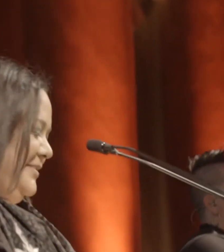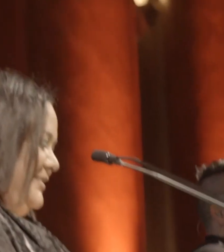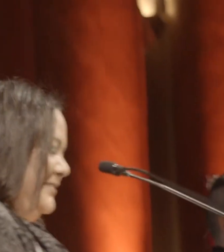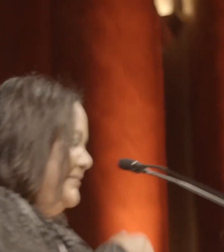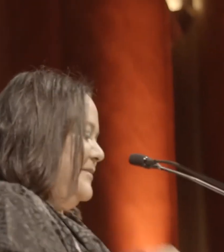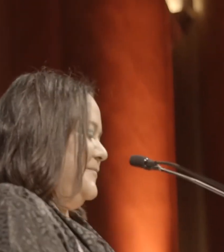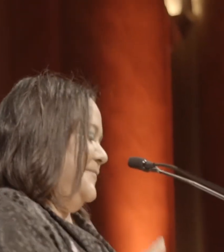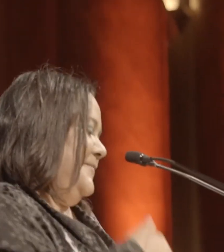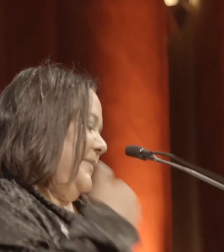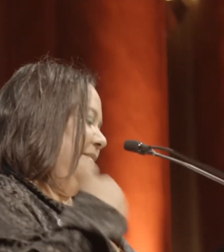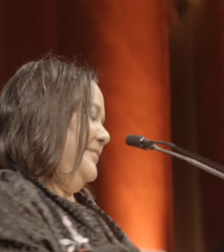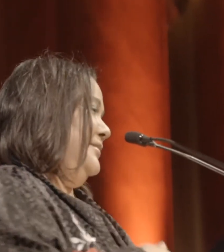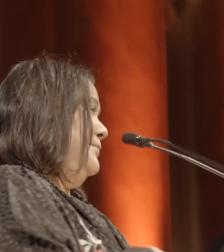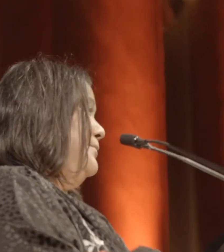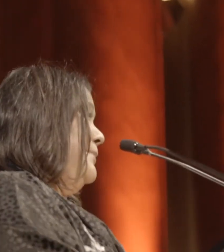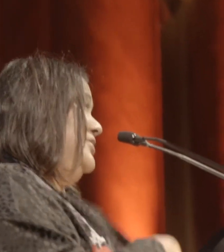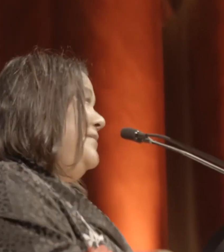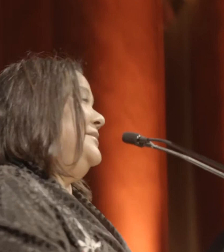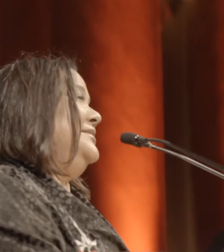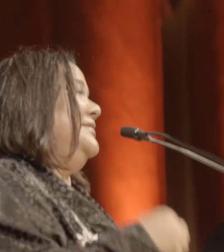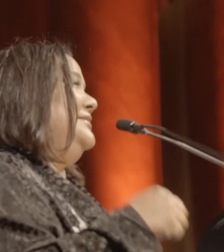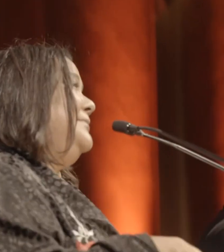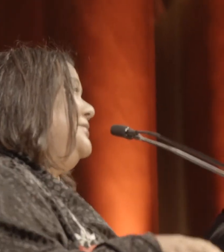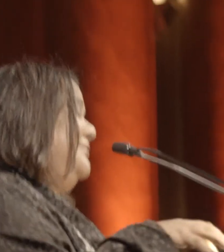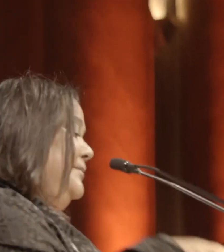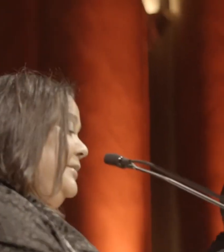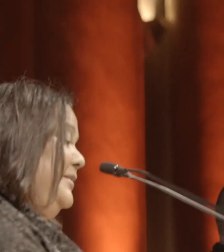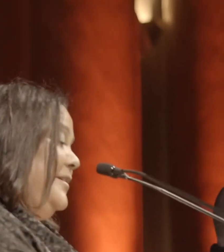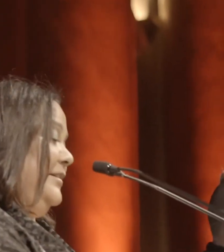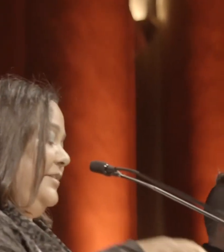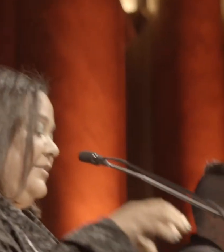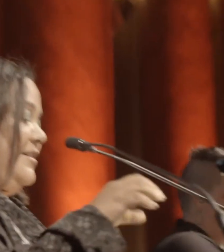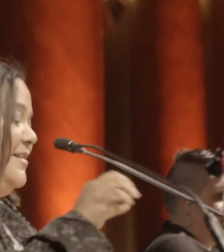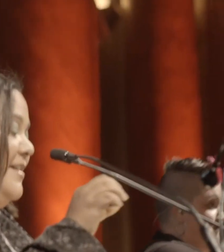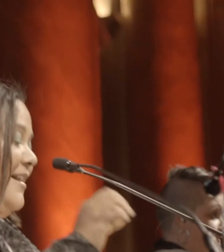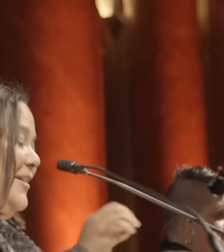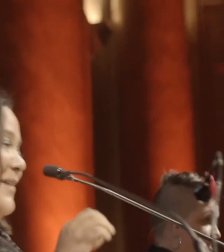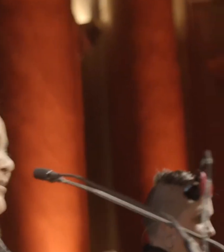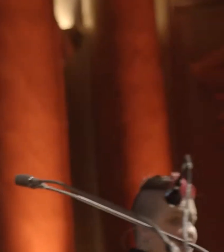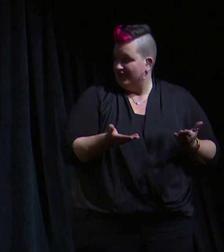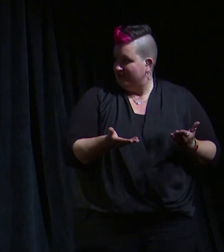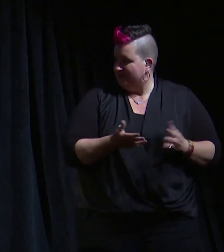So this is my pajamas that I slept in on the plane ride here.